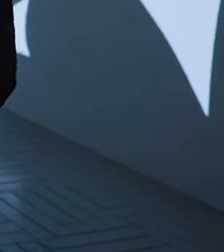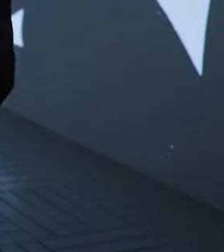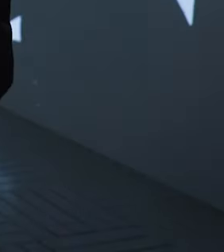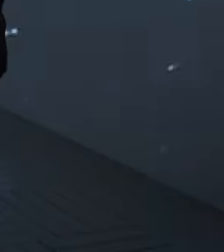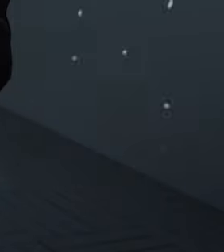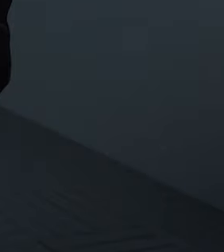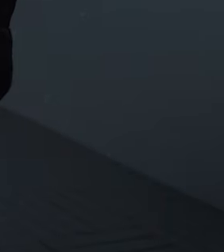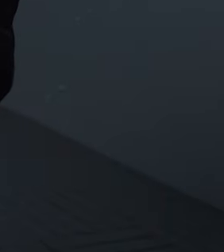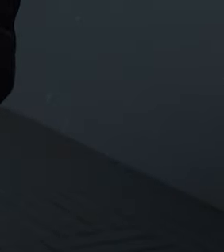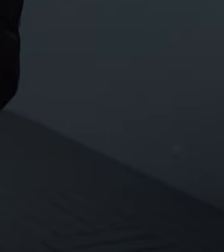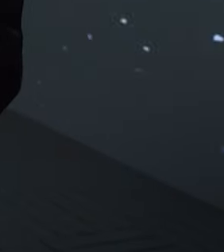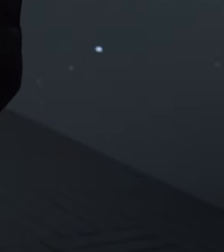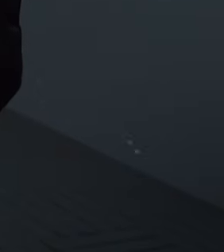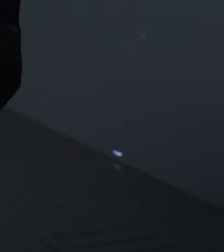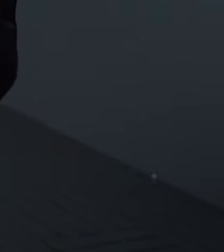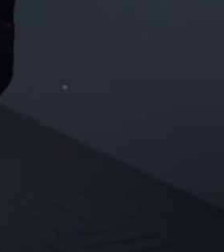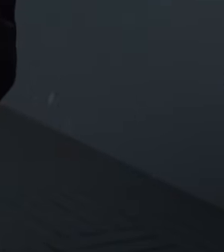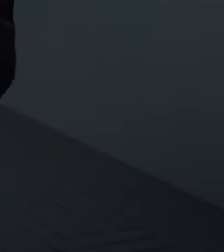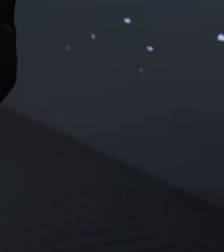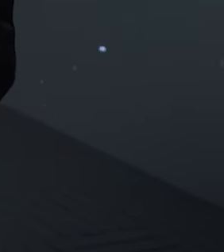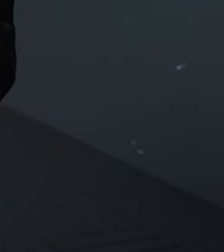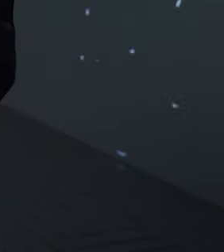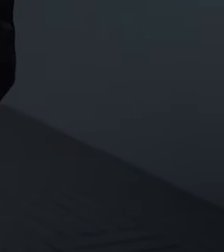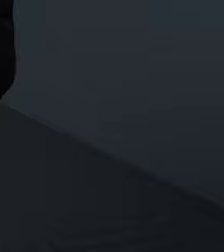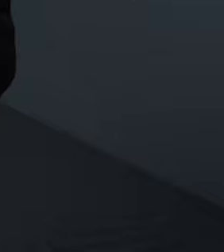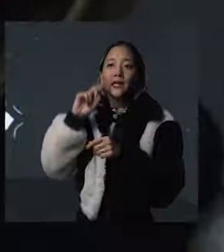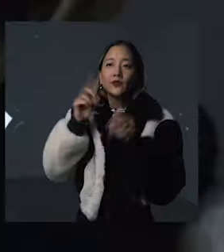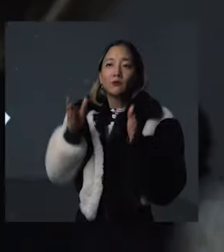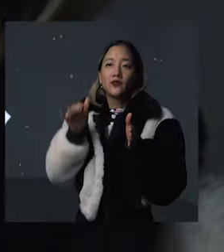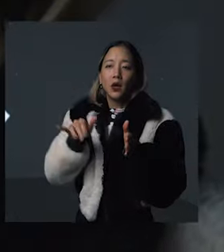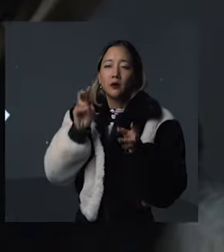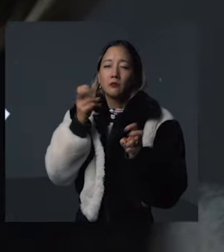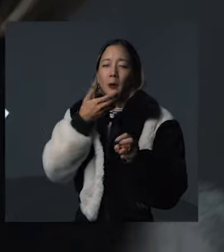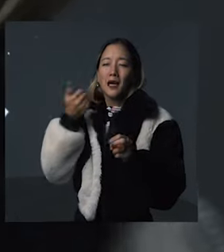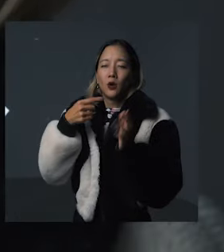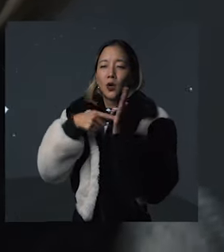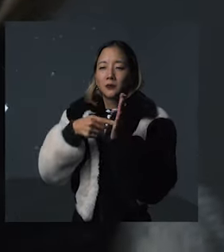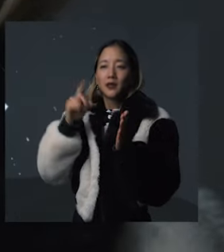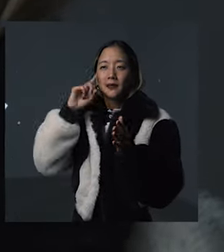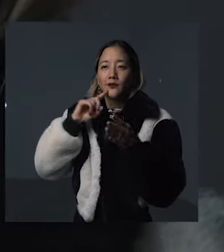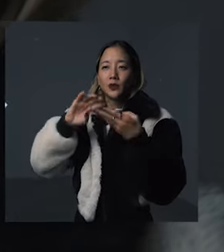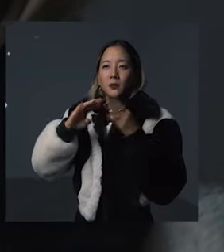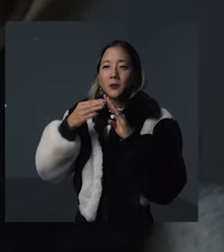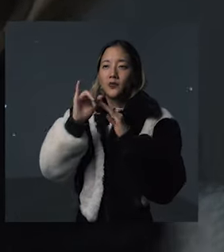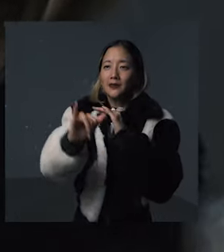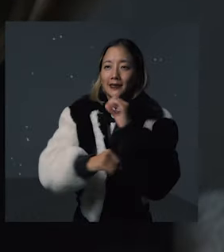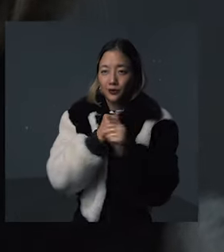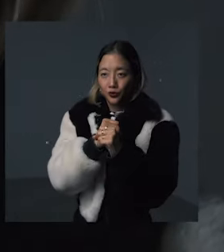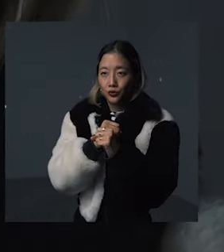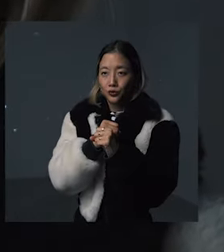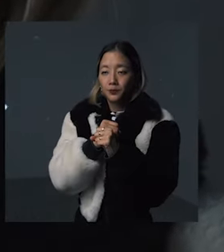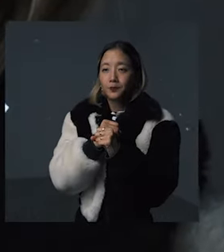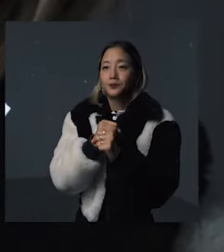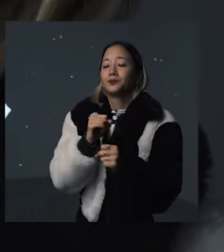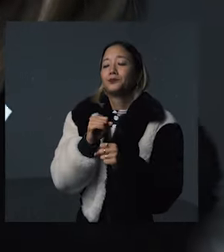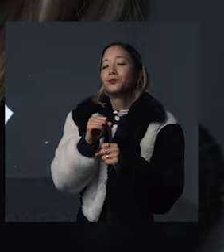this is through a partnership that they established a few years ago. This partnership allows them to choose a deaf person